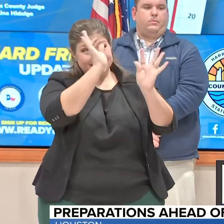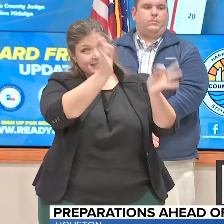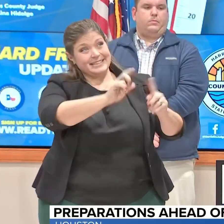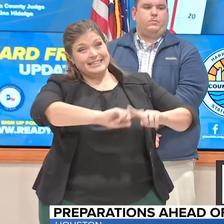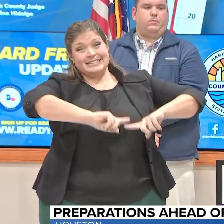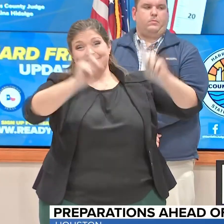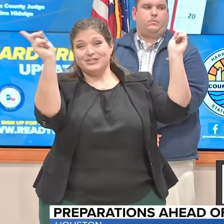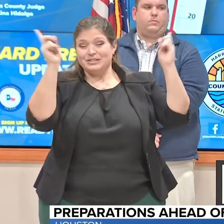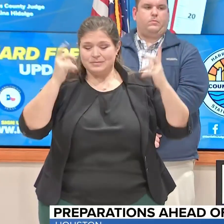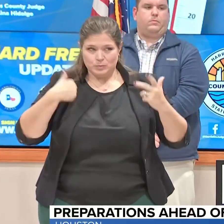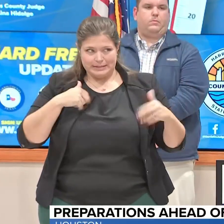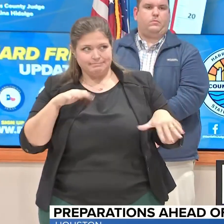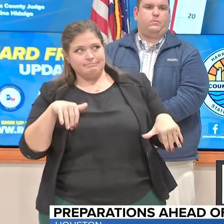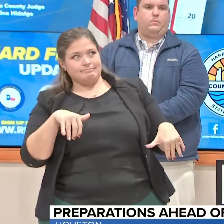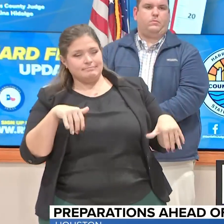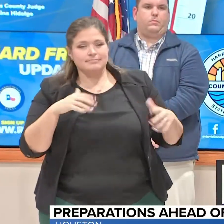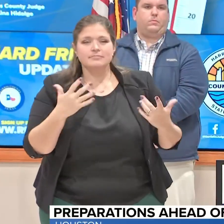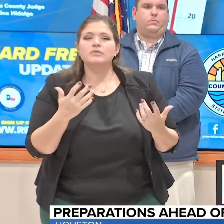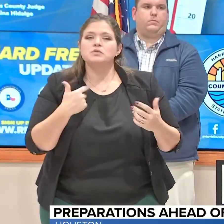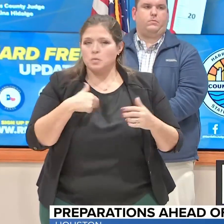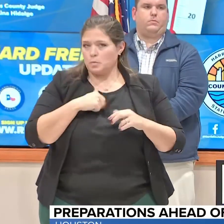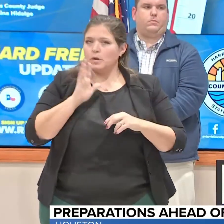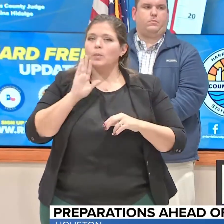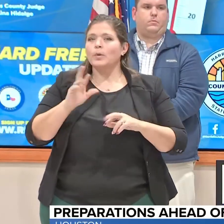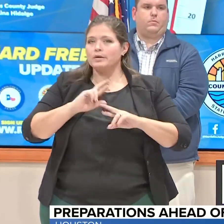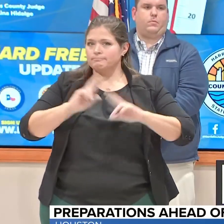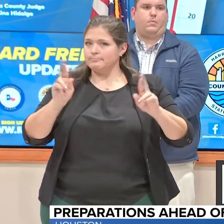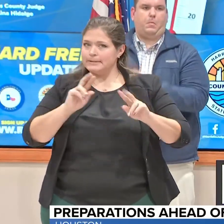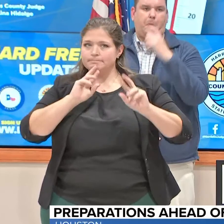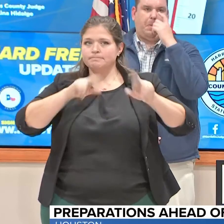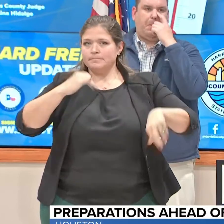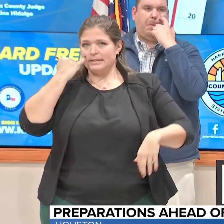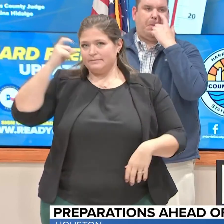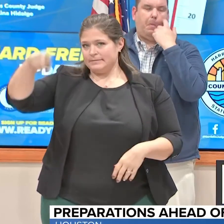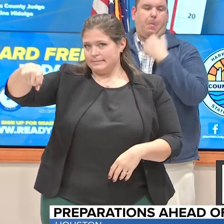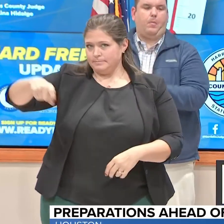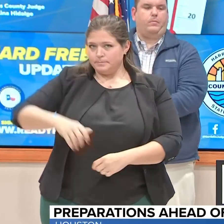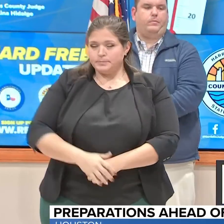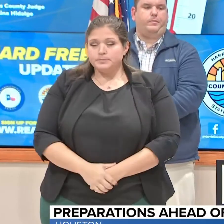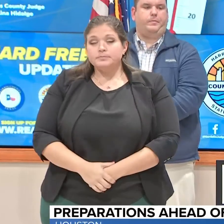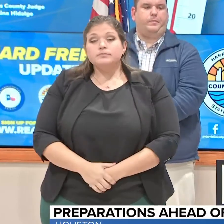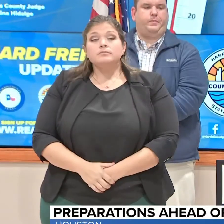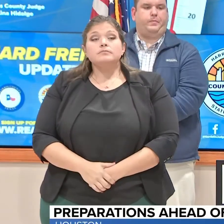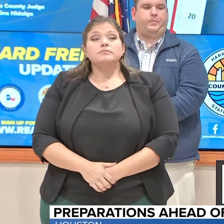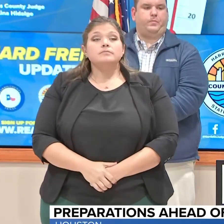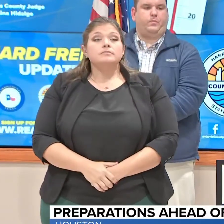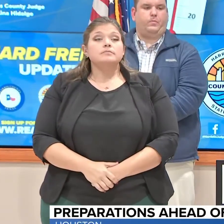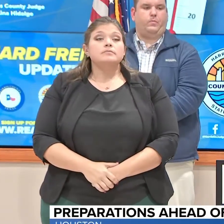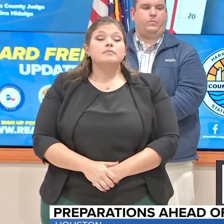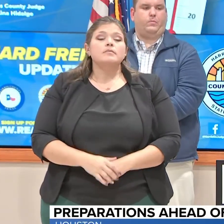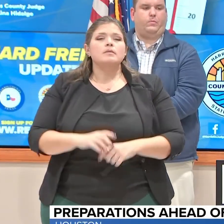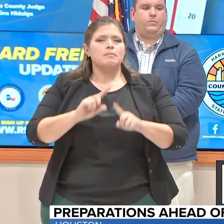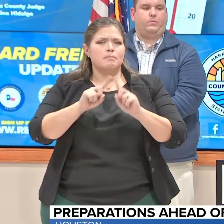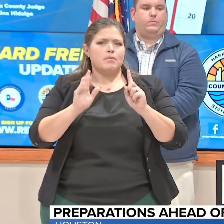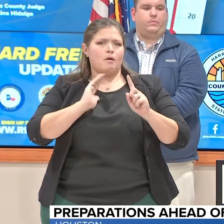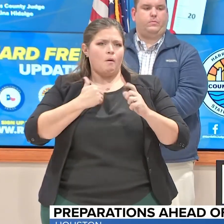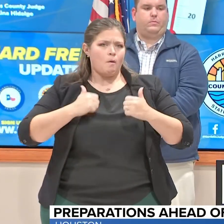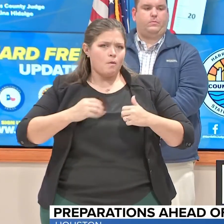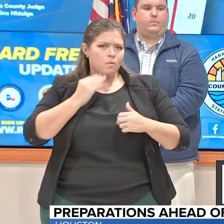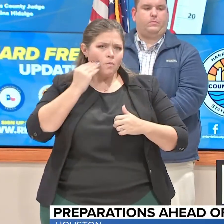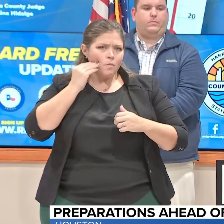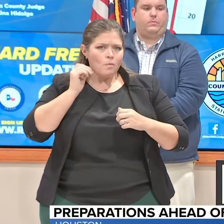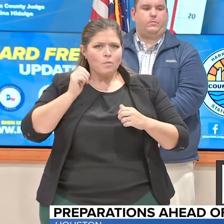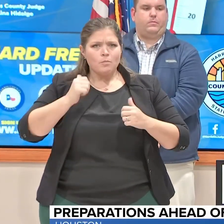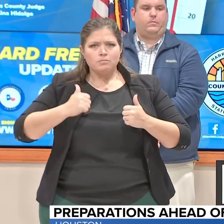we'll be on standby to address that as well. But the safety of our residents and employees is our